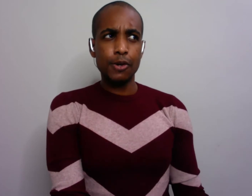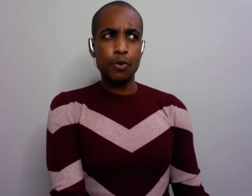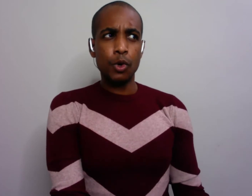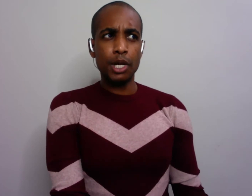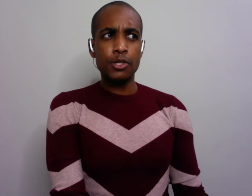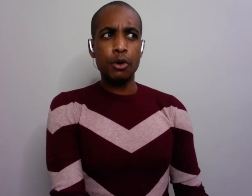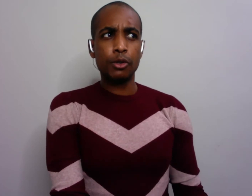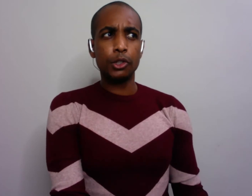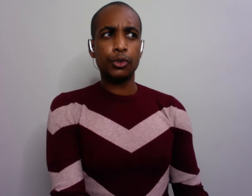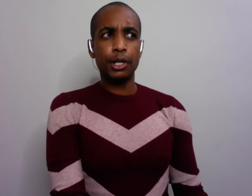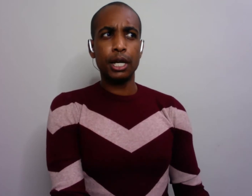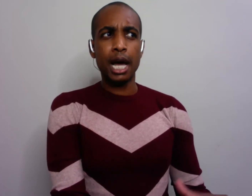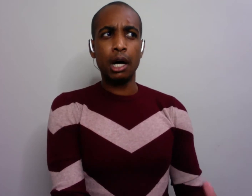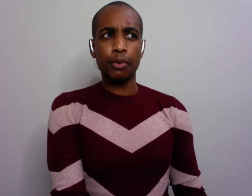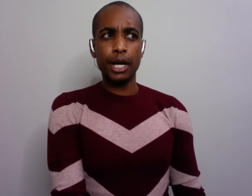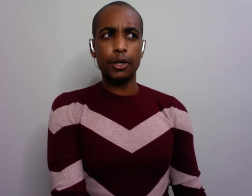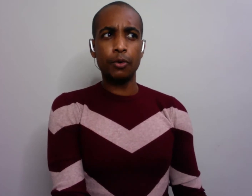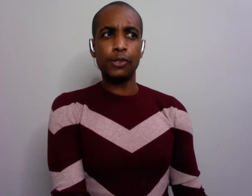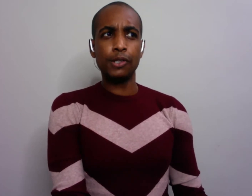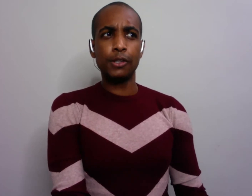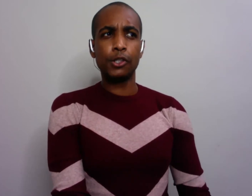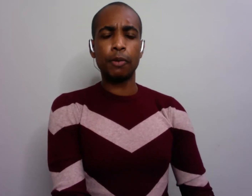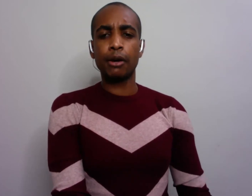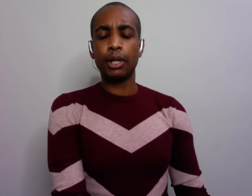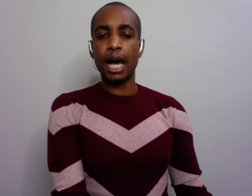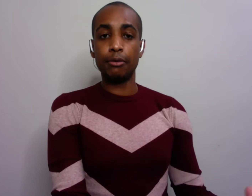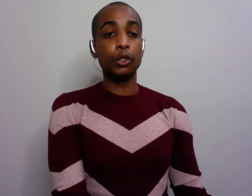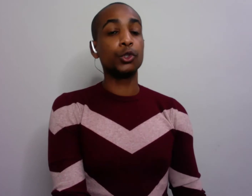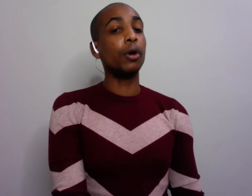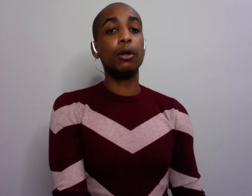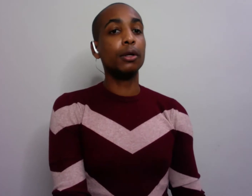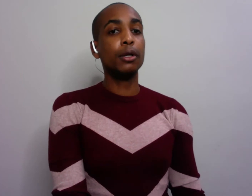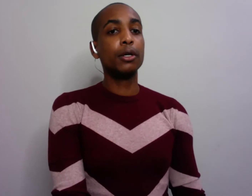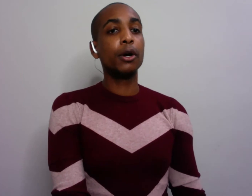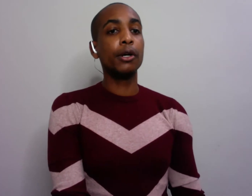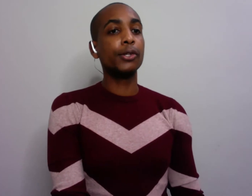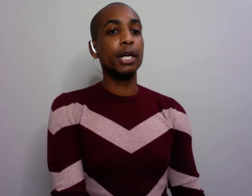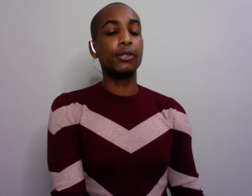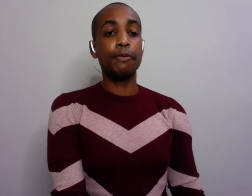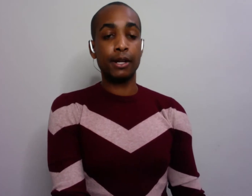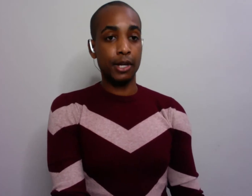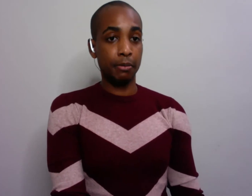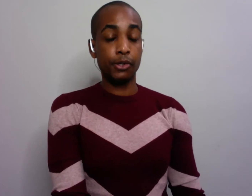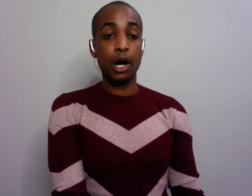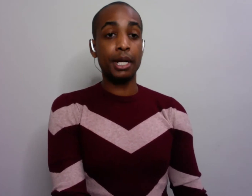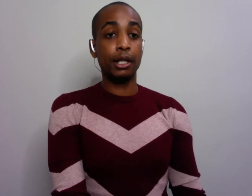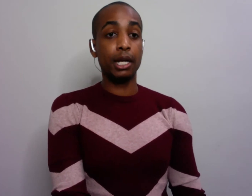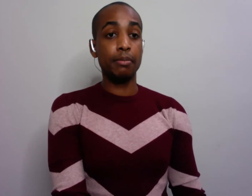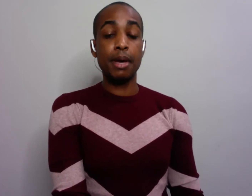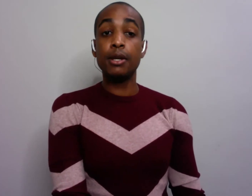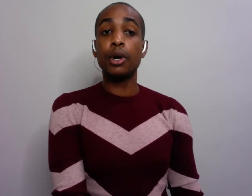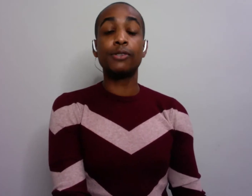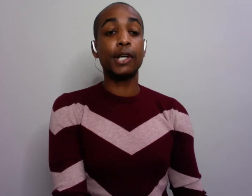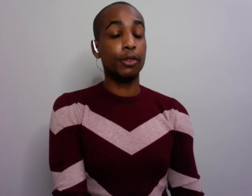is when we don't treat an outbreak, we see it spiral out of control. Currently, it's affecting